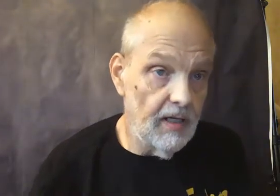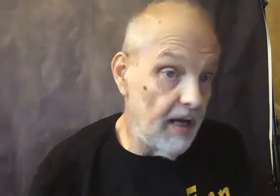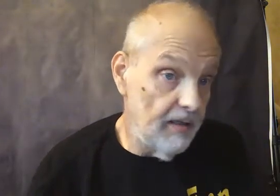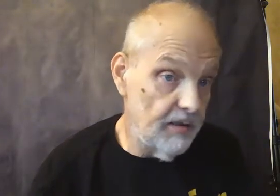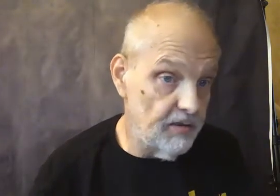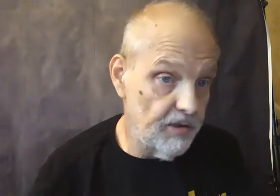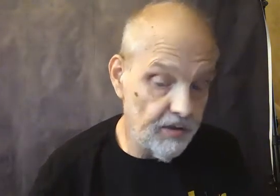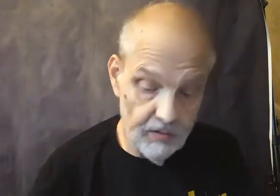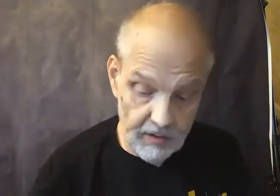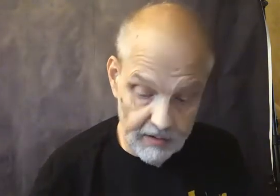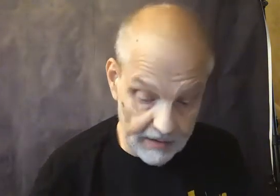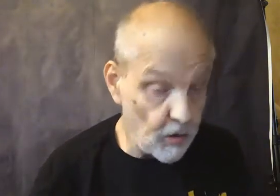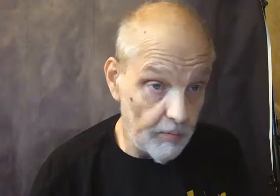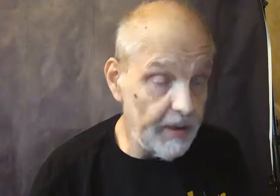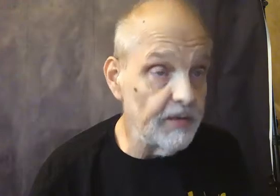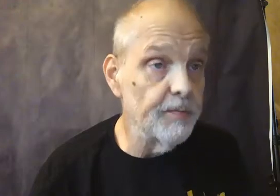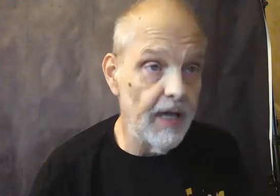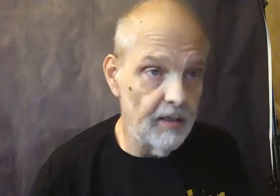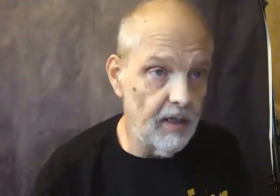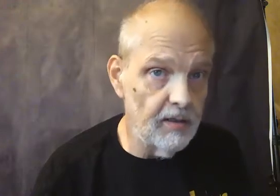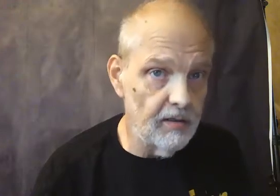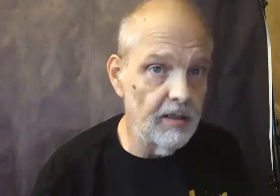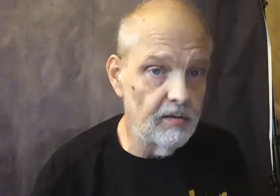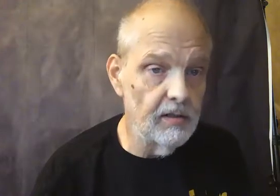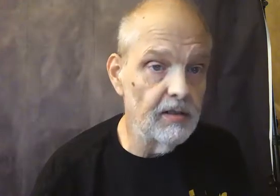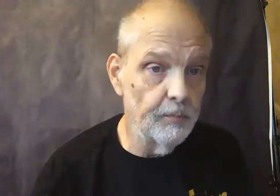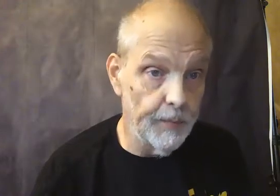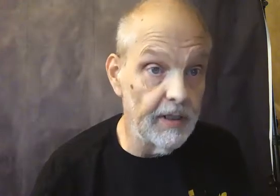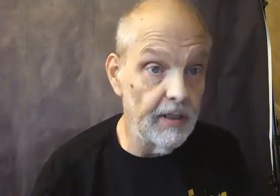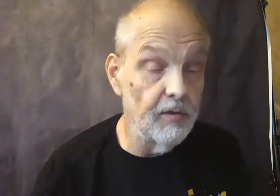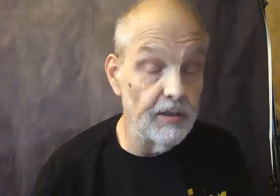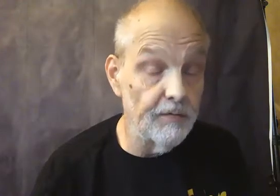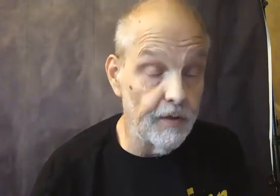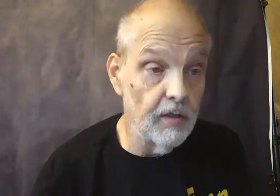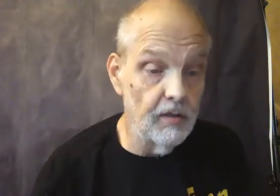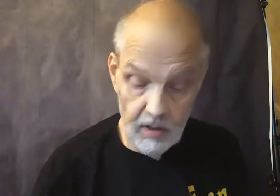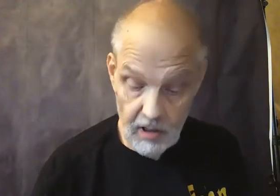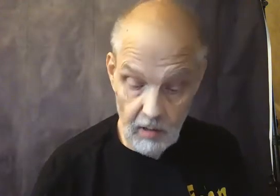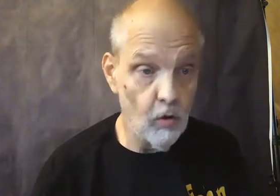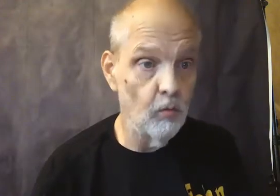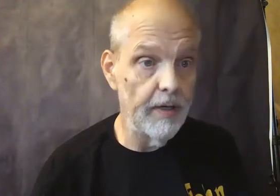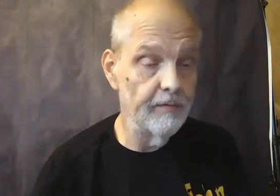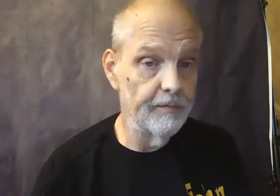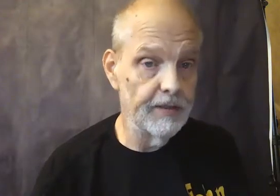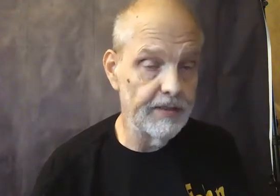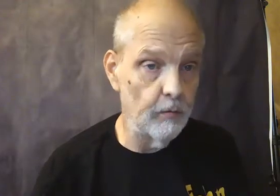And it's just that's all it means. And it's a very important way of